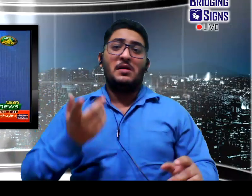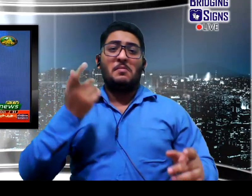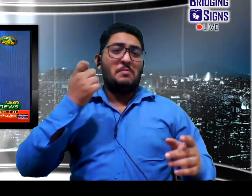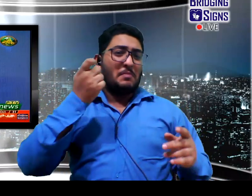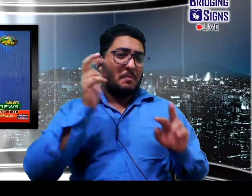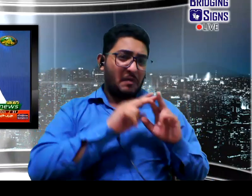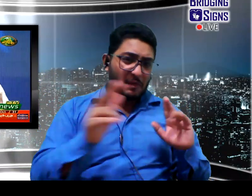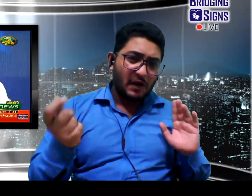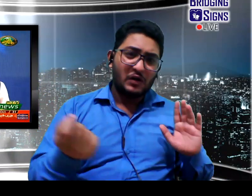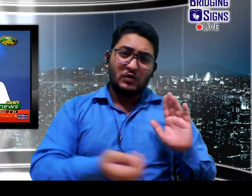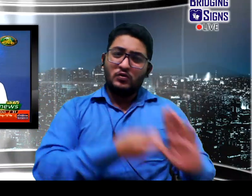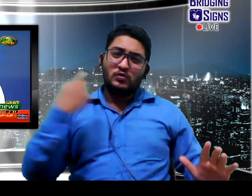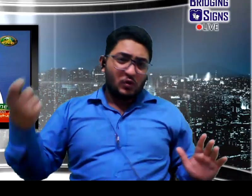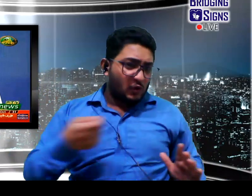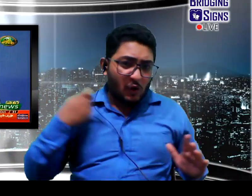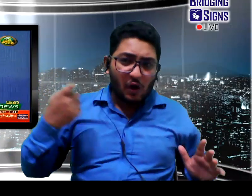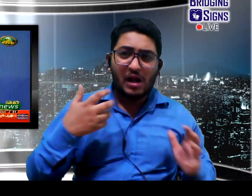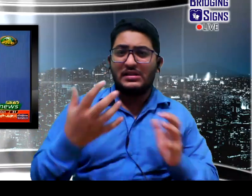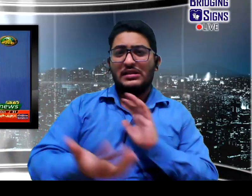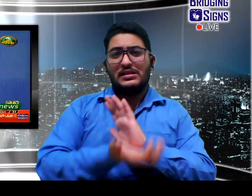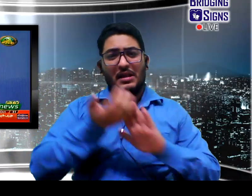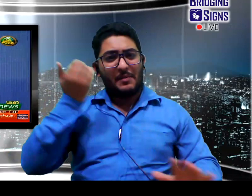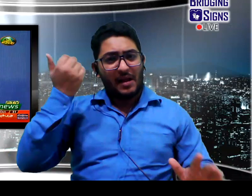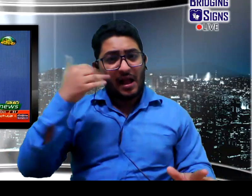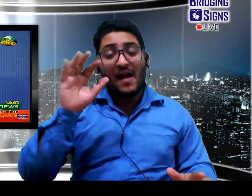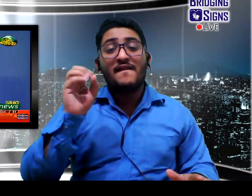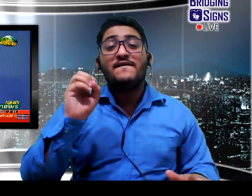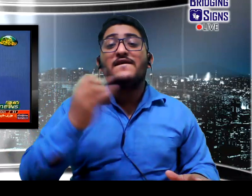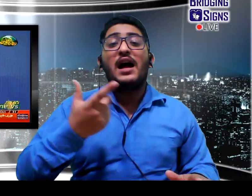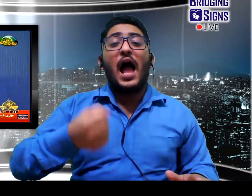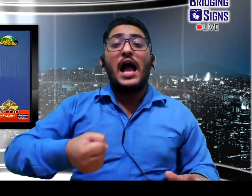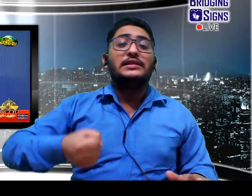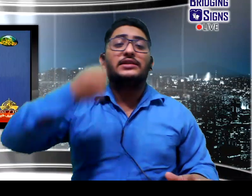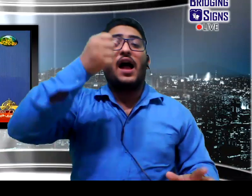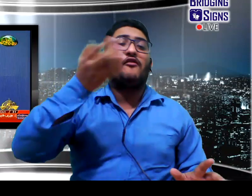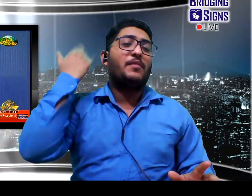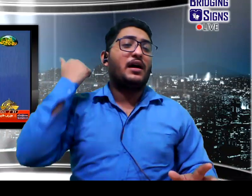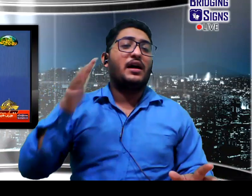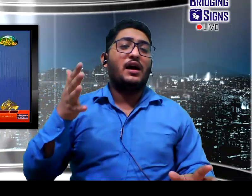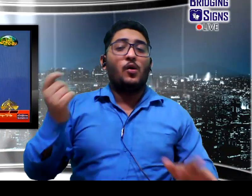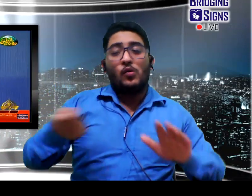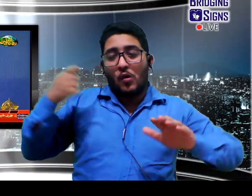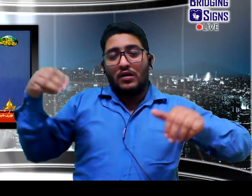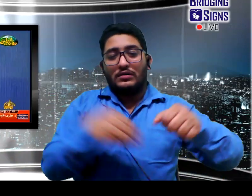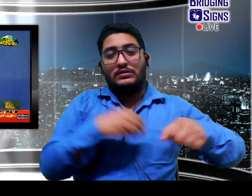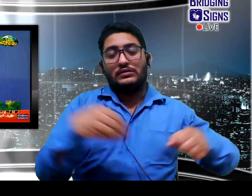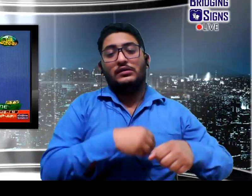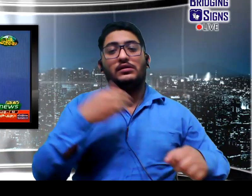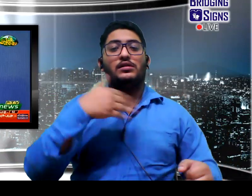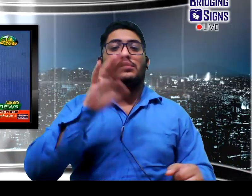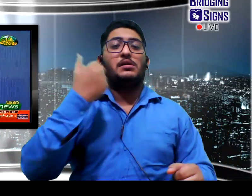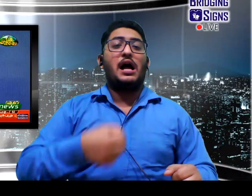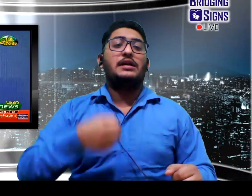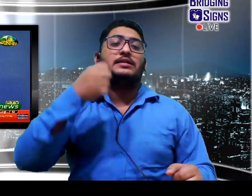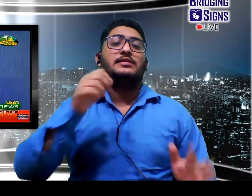Karke, and it's all because our justice system just did not enforce contracts